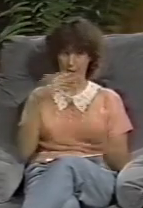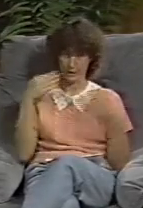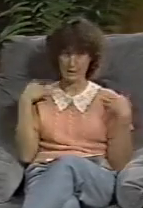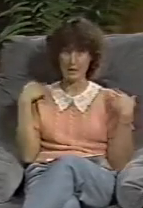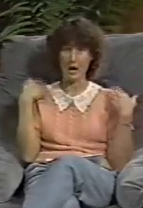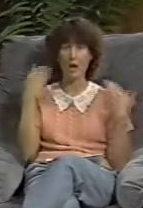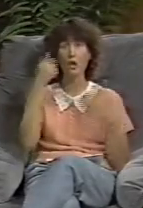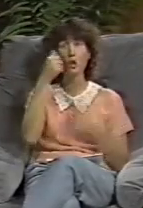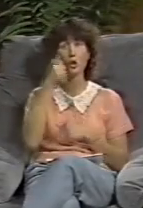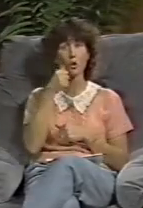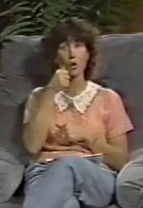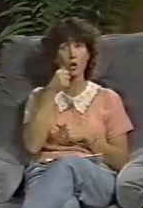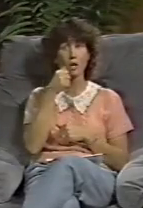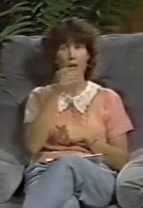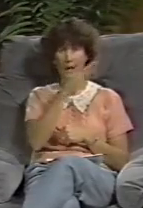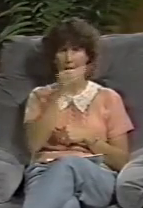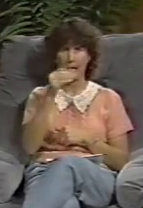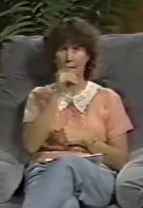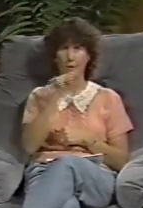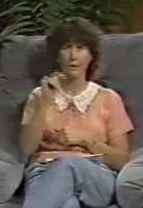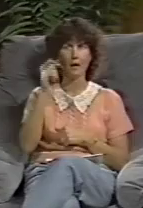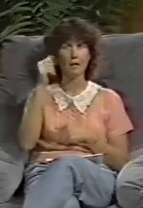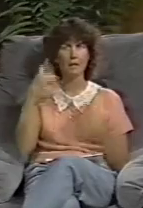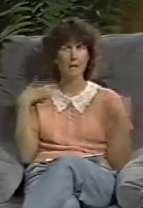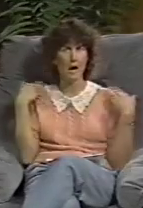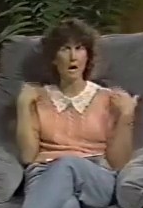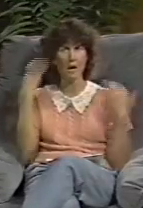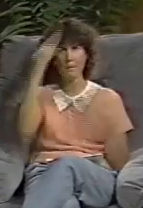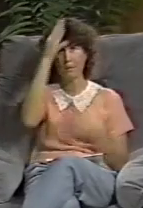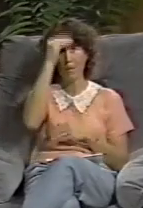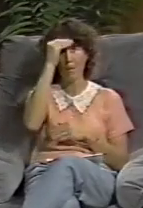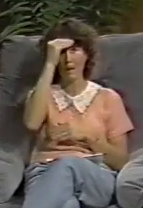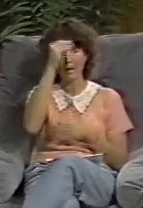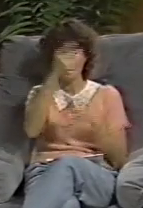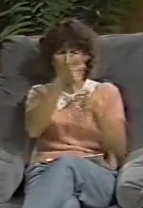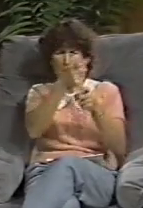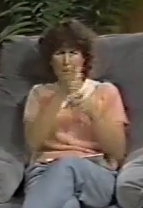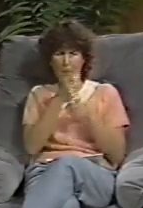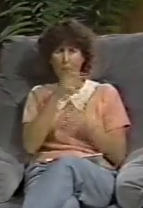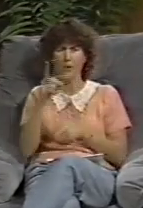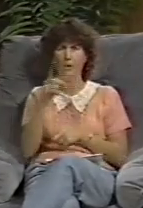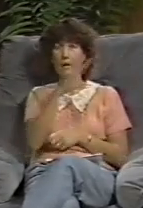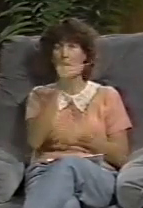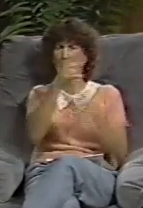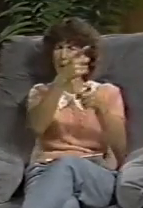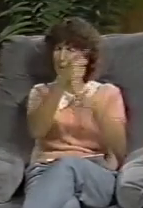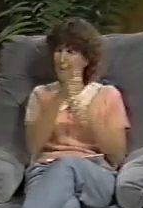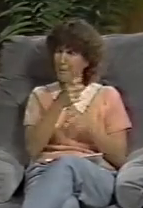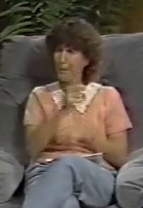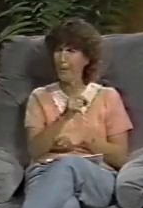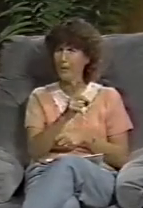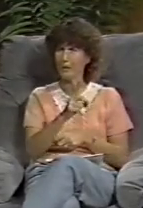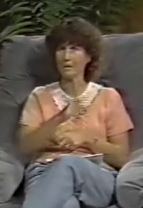the young girl, and the young boy pulled and pulled.